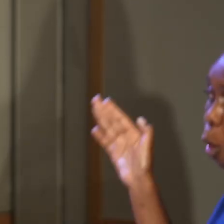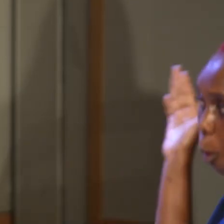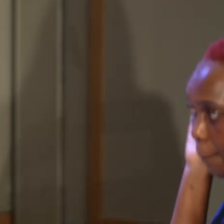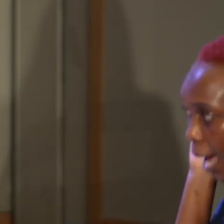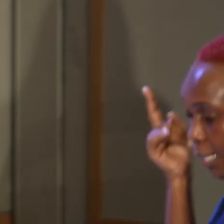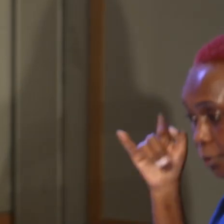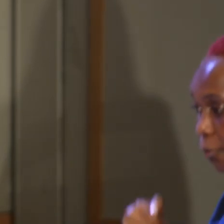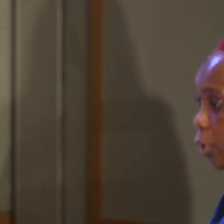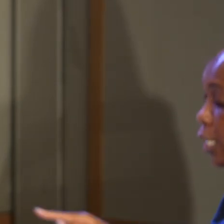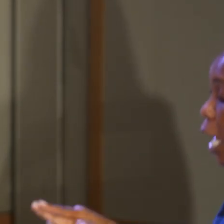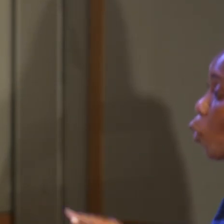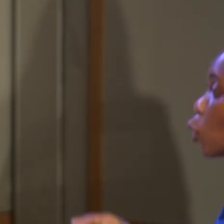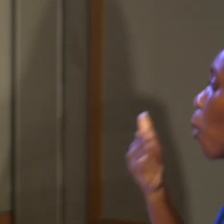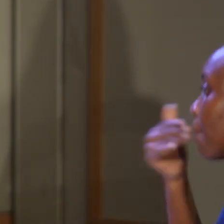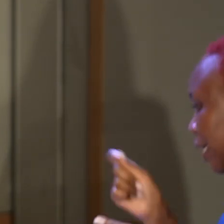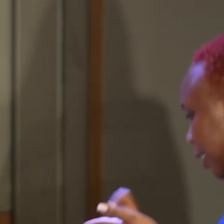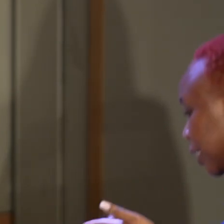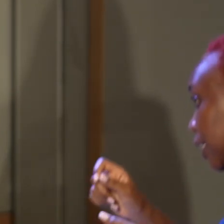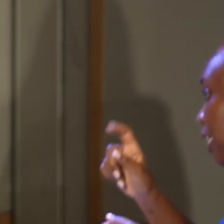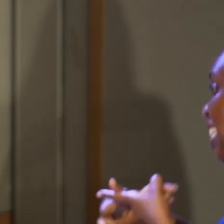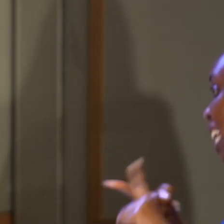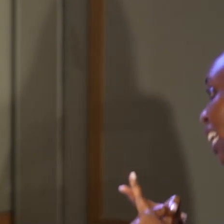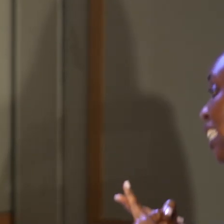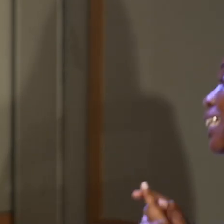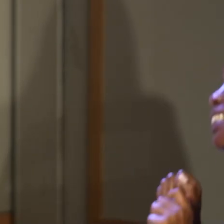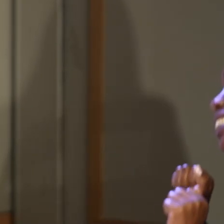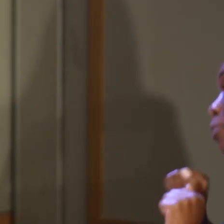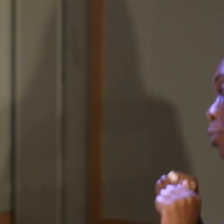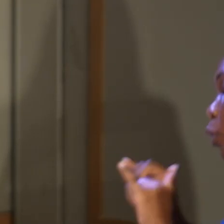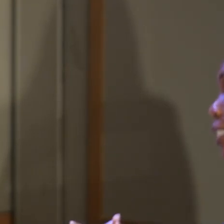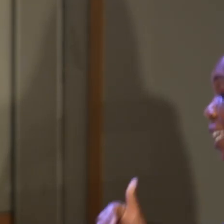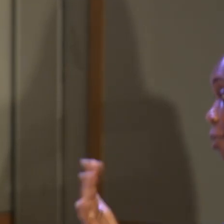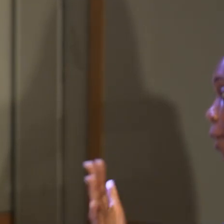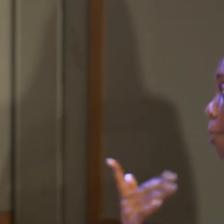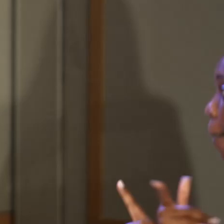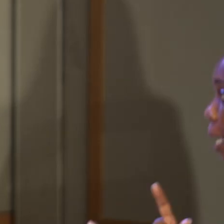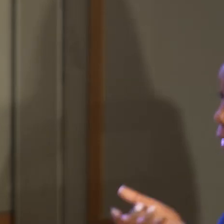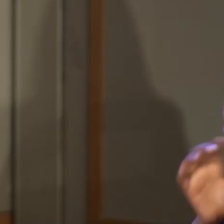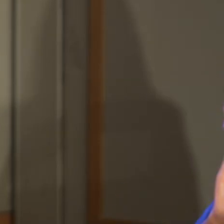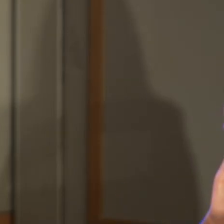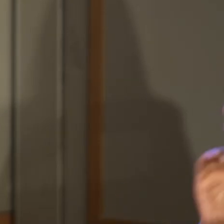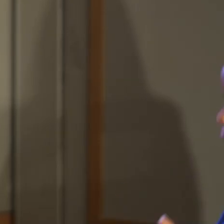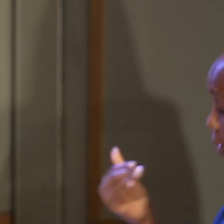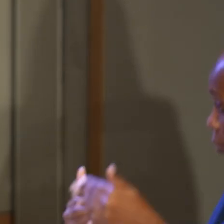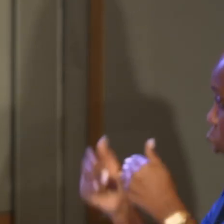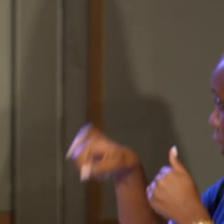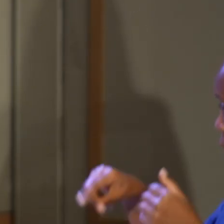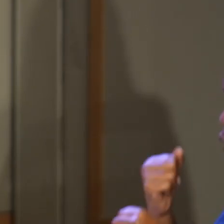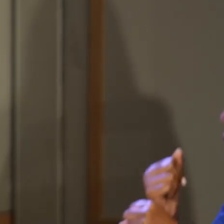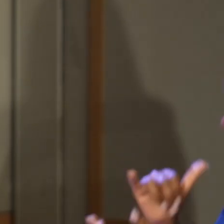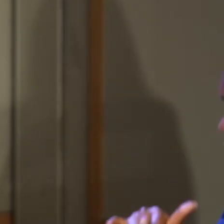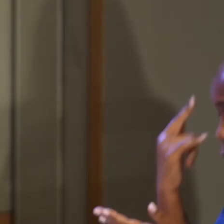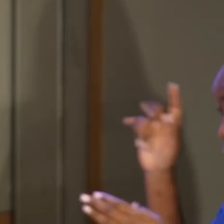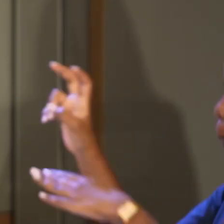Even best written standards risk remaining on paper, and capacity building is needed for institutions tasked with monitoring